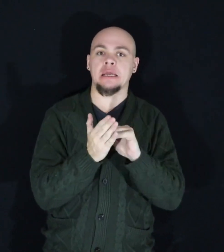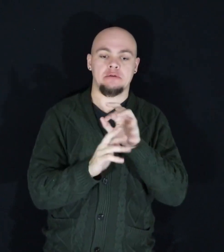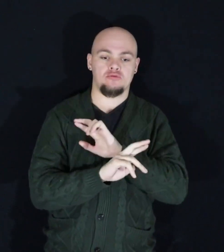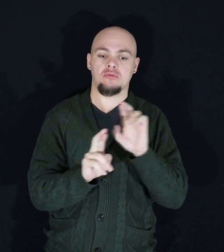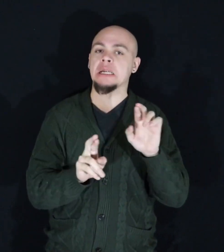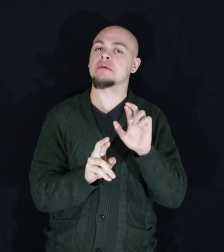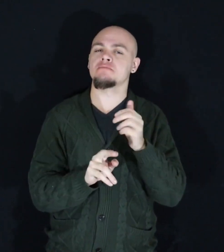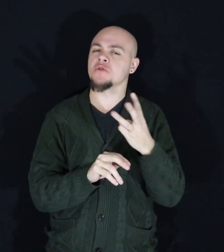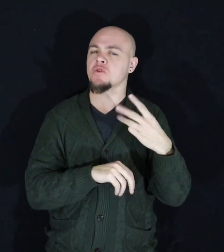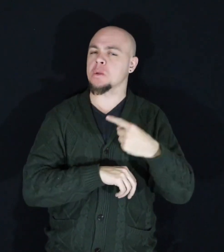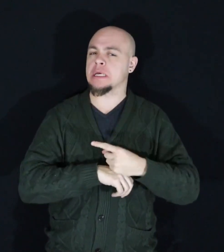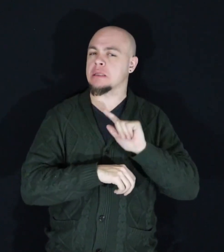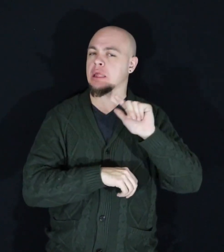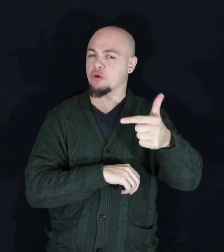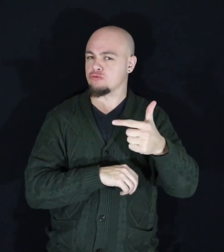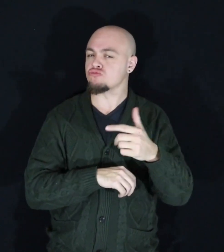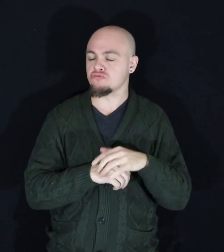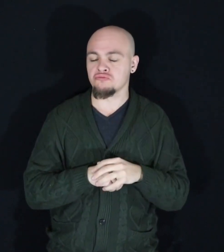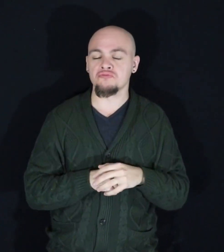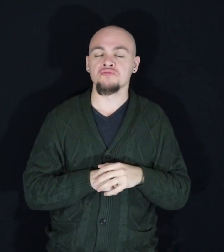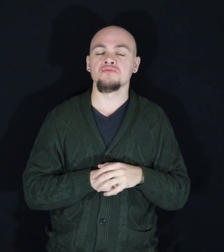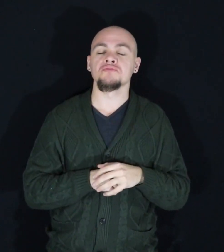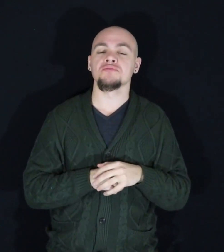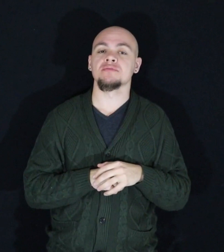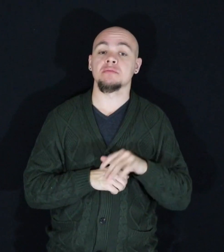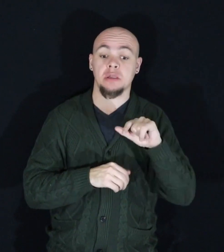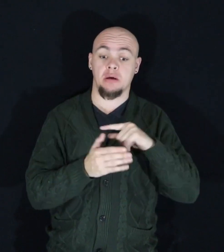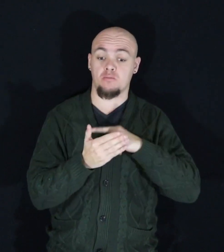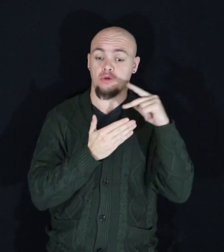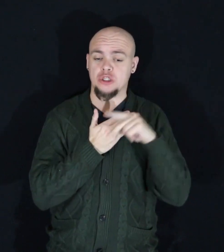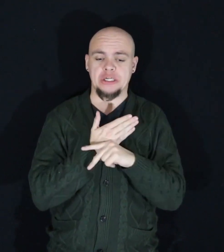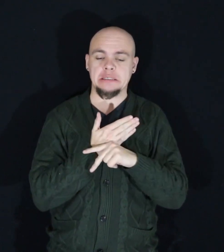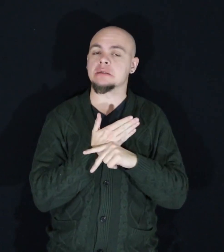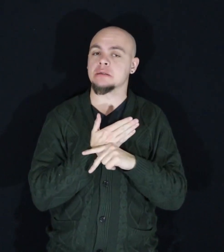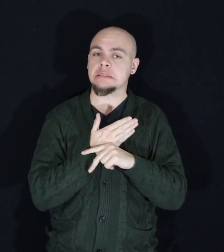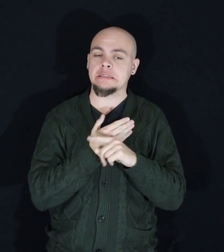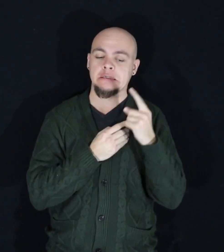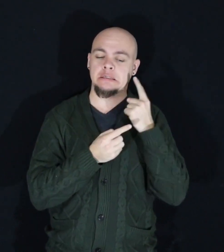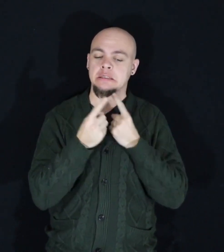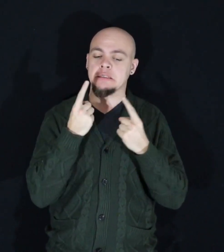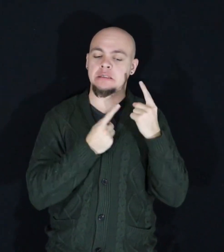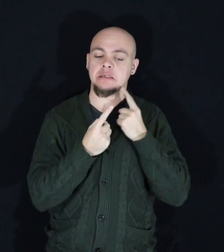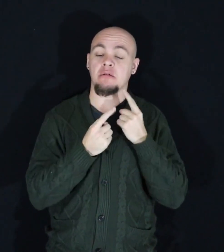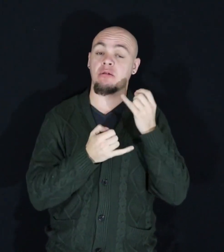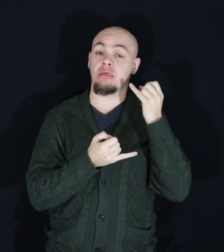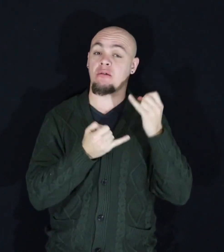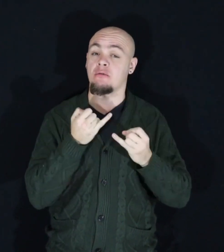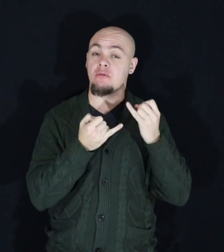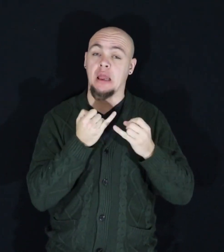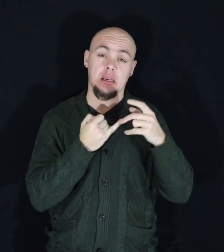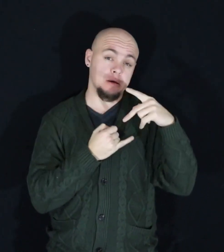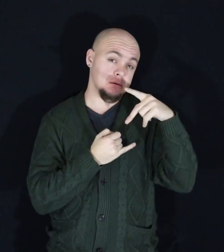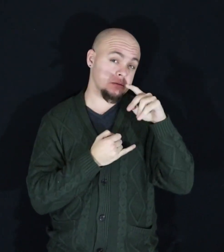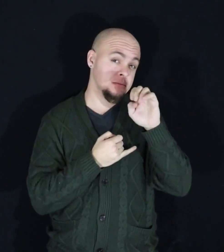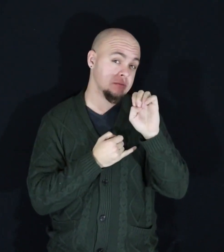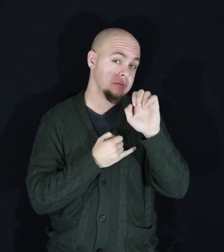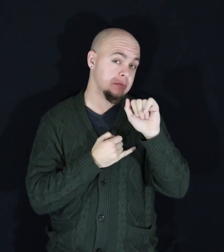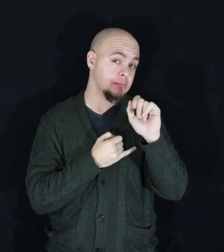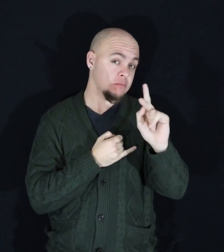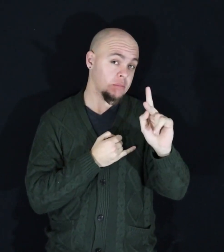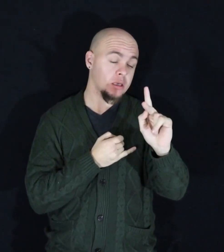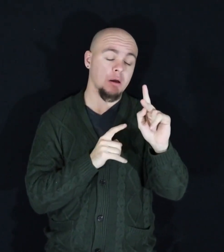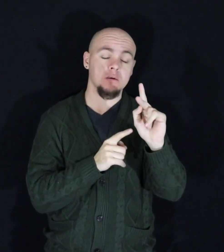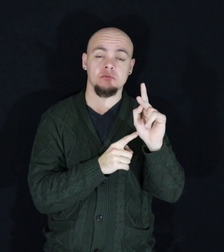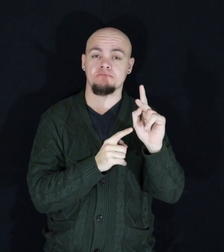days later. From the very beginning of this project, I had this weird suspicion that the final peak of this whole challenge